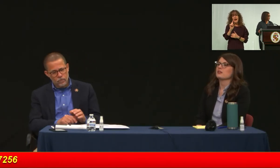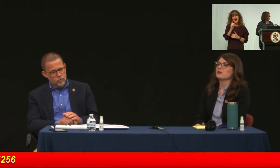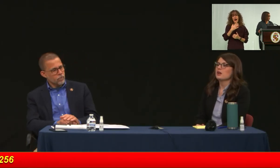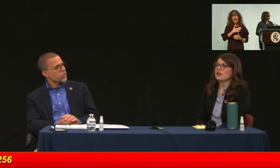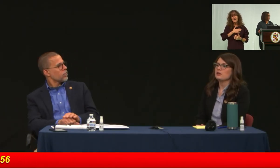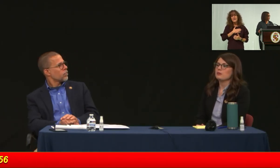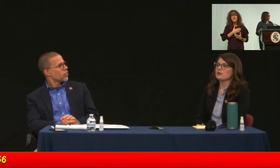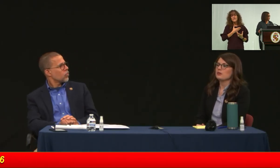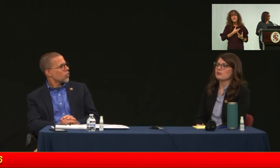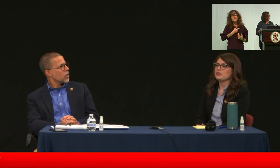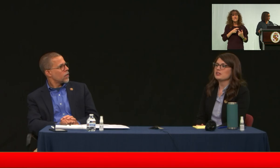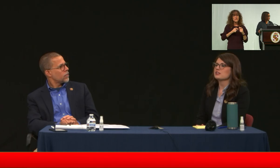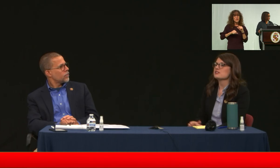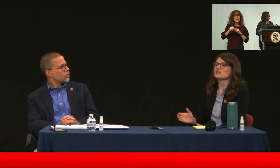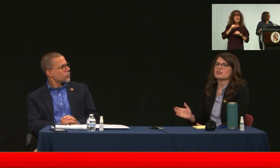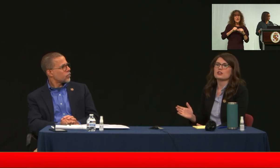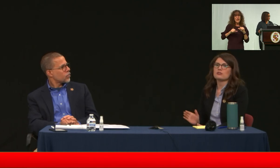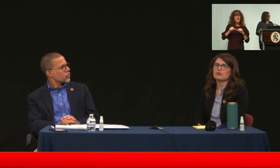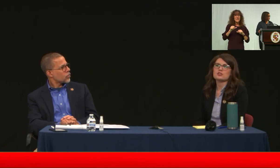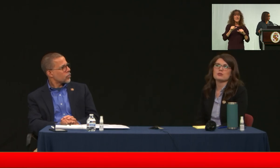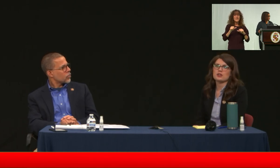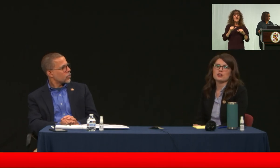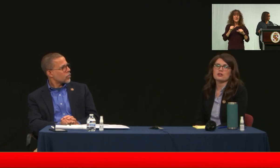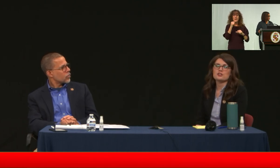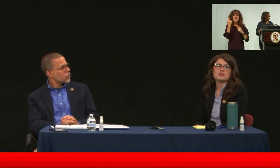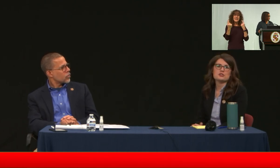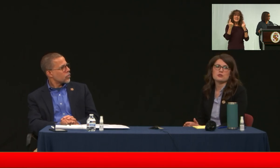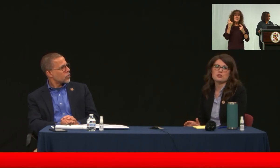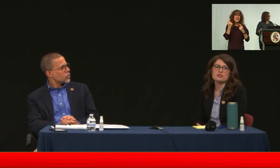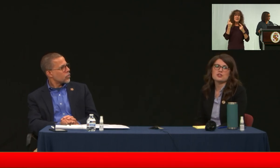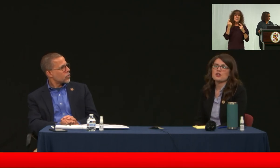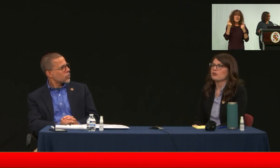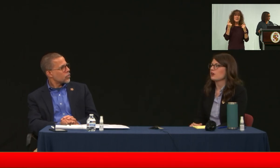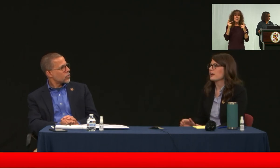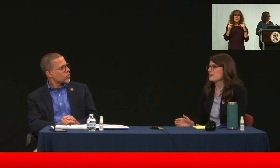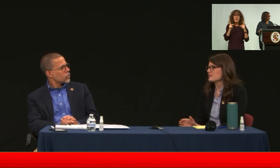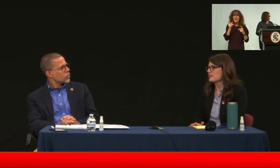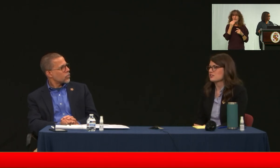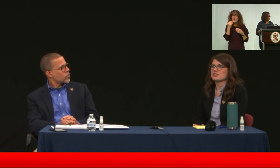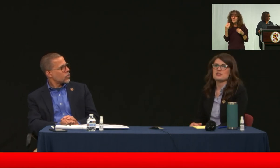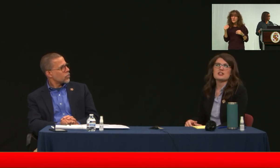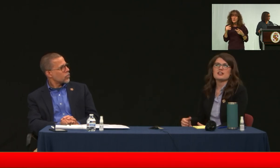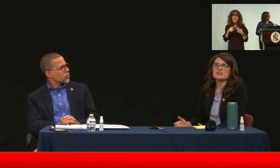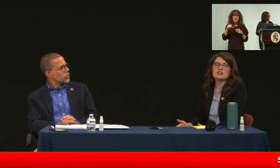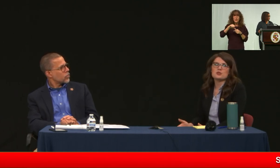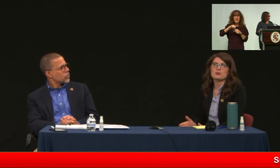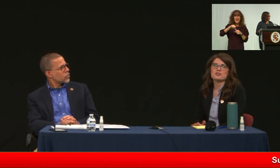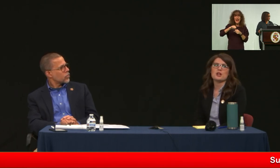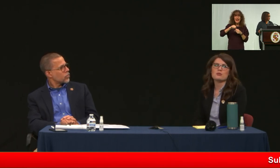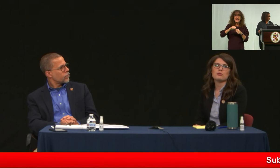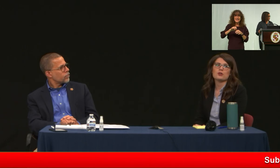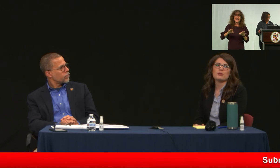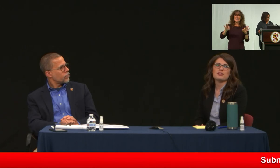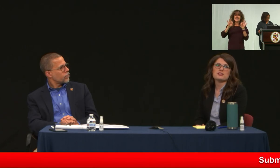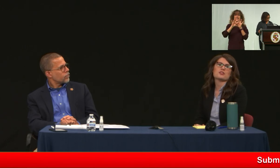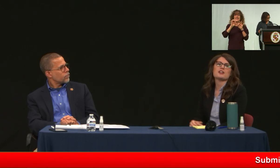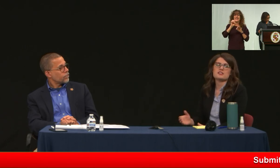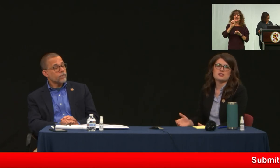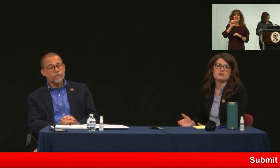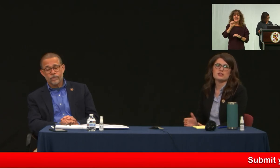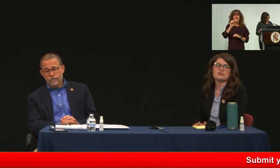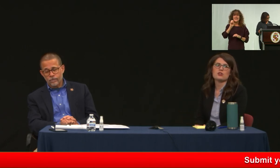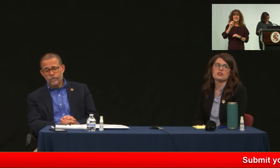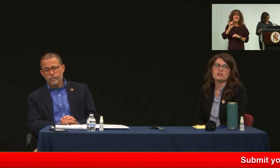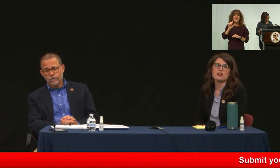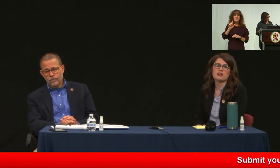thank the, you know, we didn't consider folks who work at our grocery stores or our gas stations essential personnel before, but this